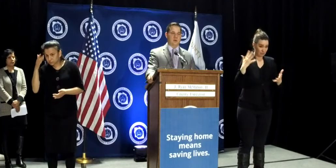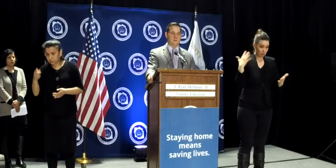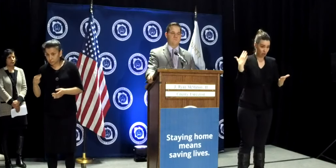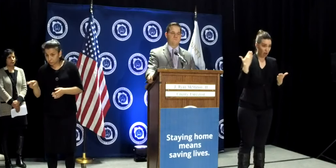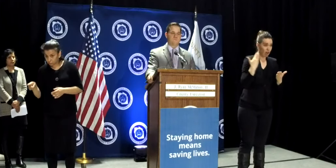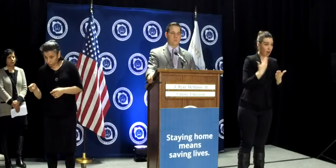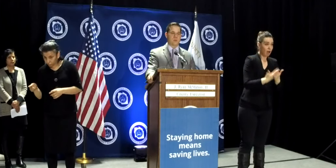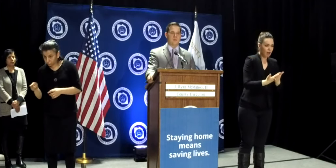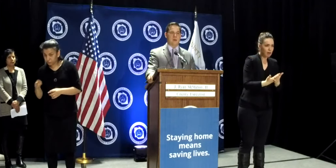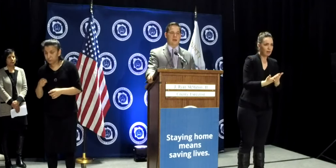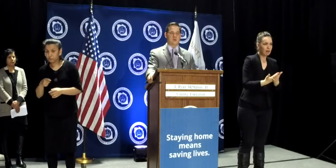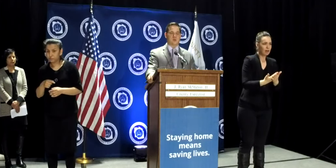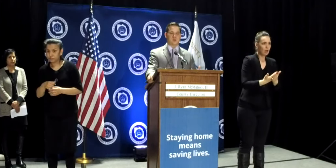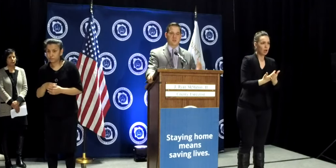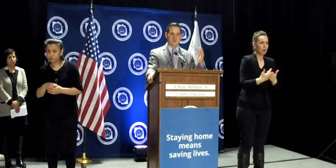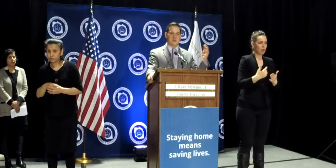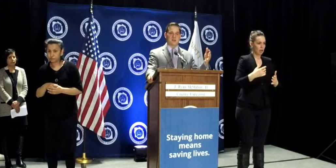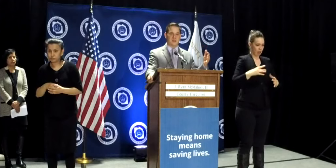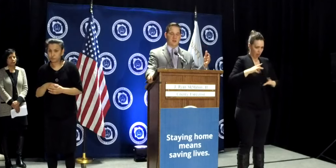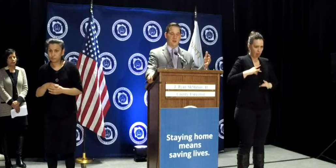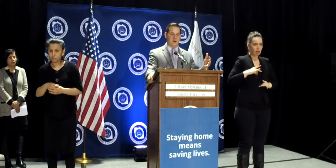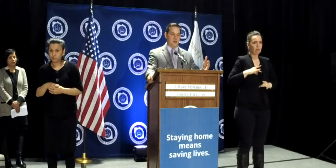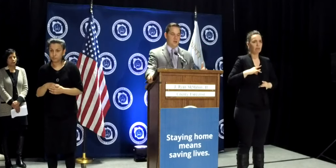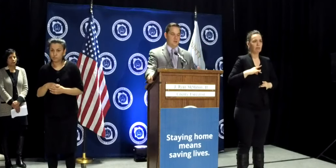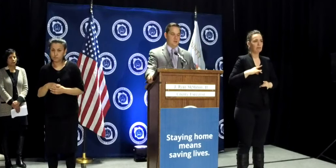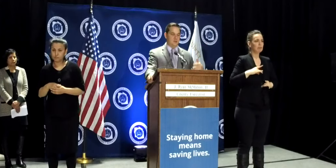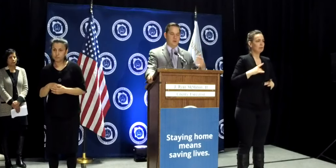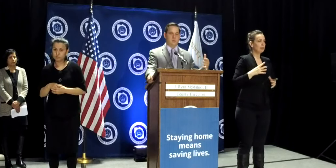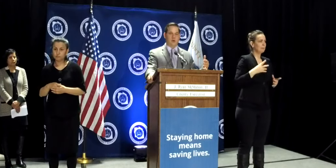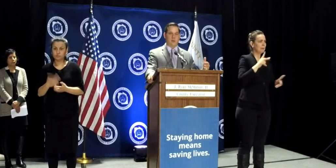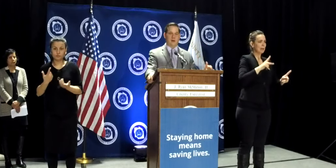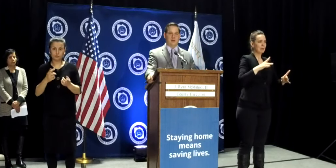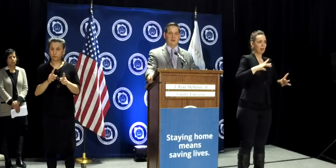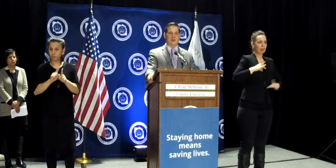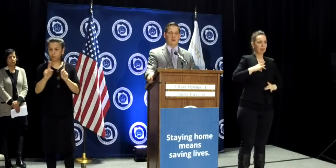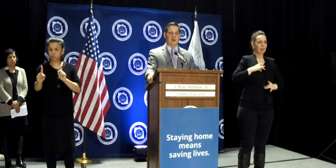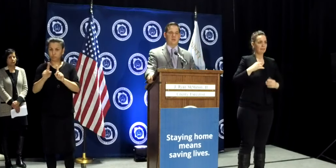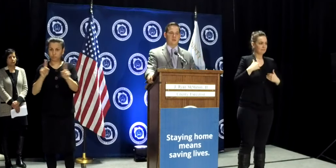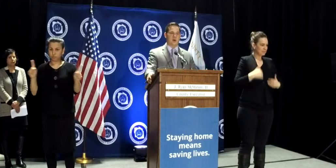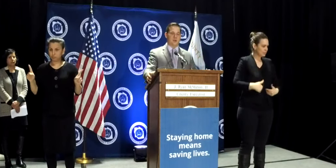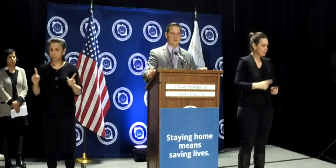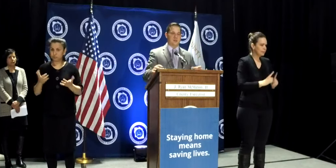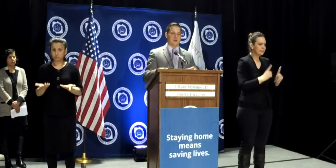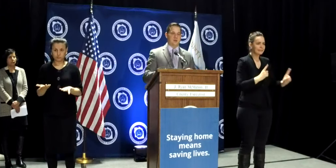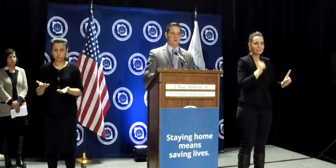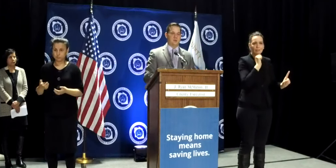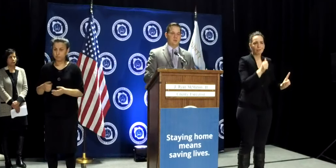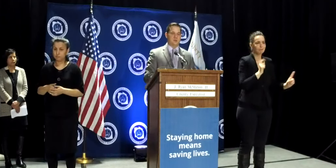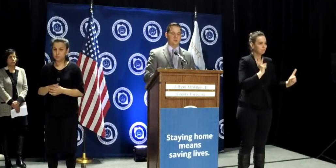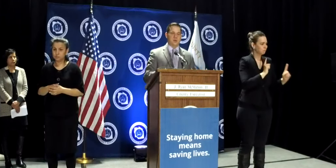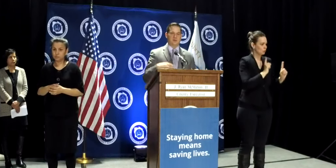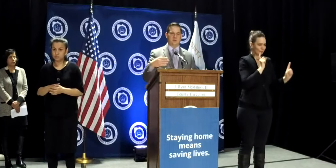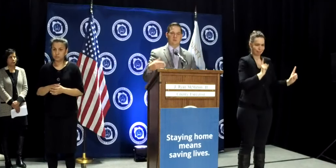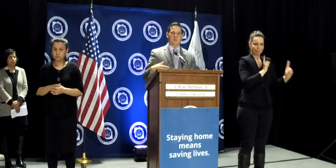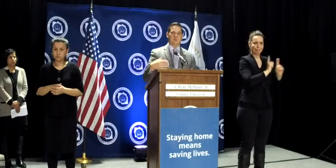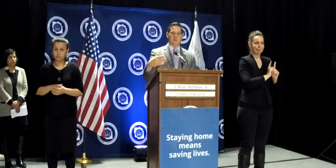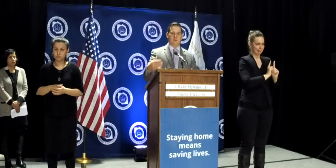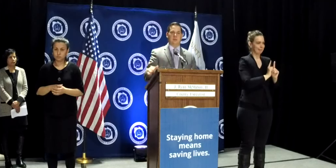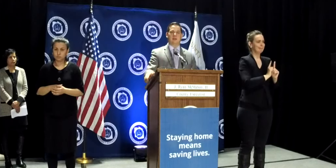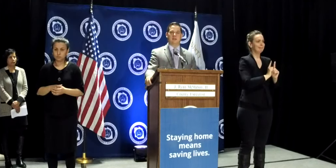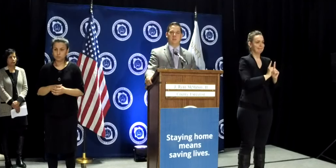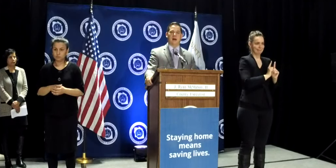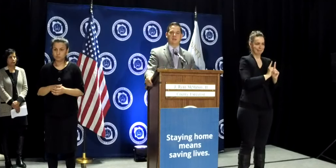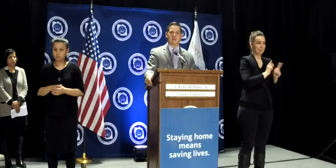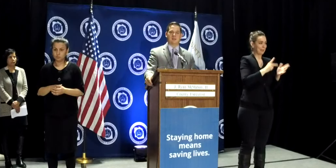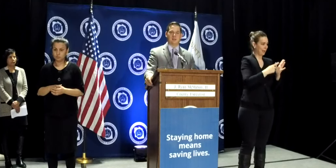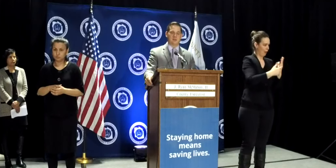to impact social distancing. It's here. You learn more about it. You know it's here. You start to